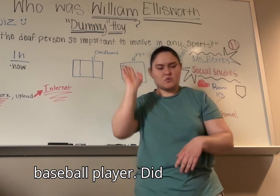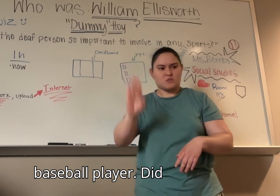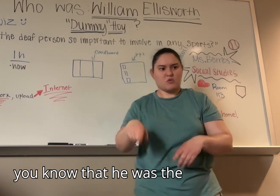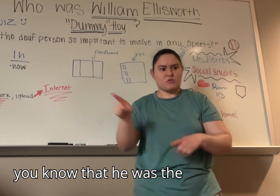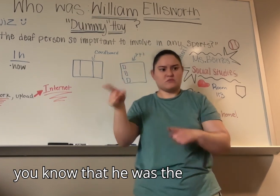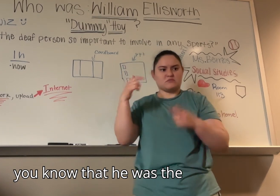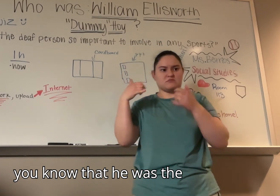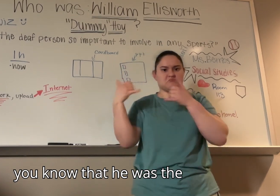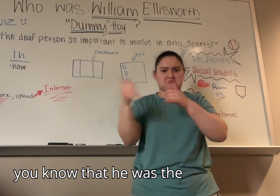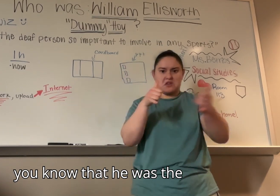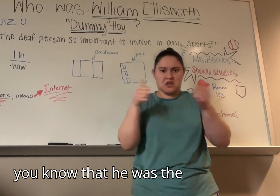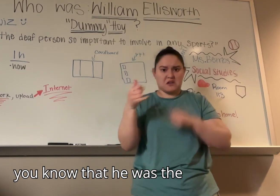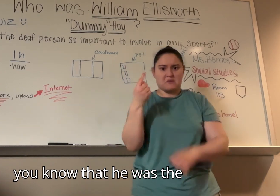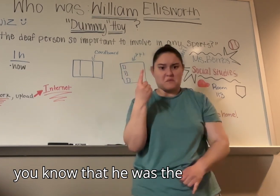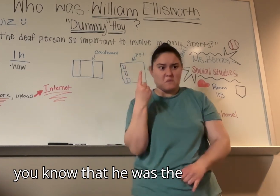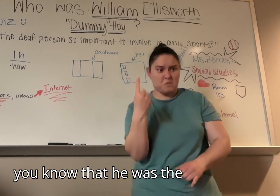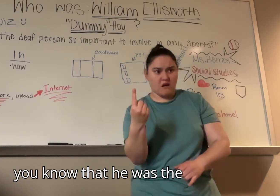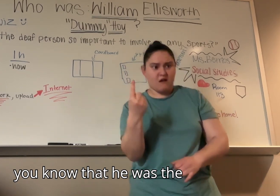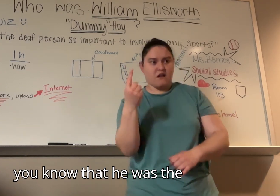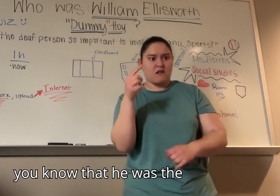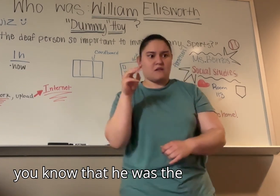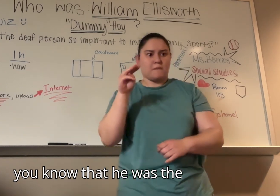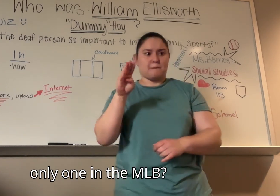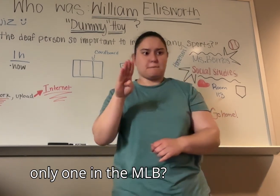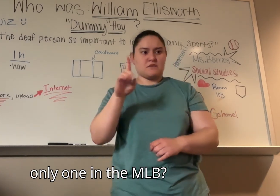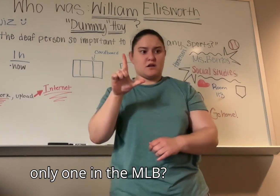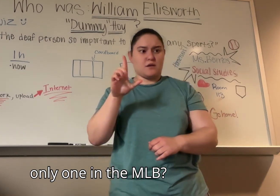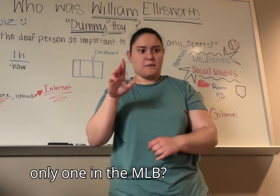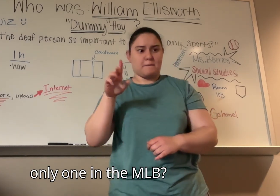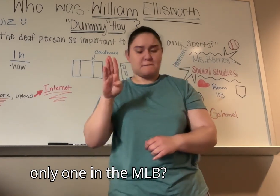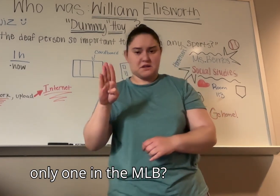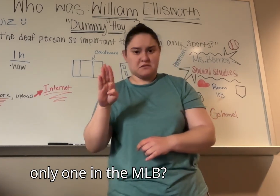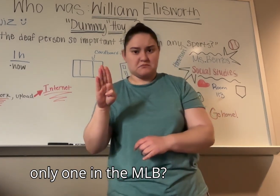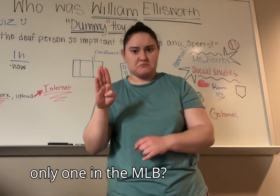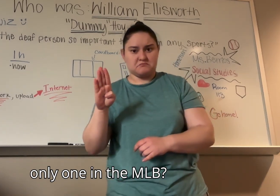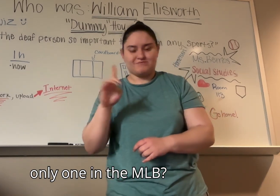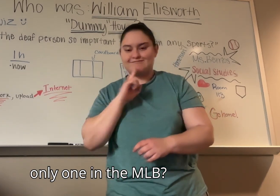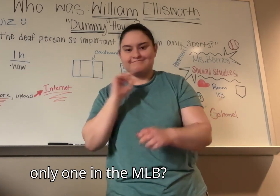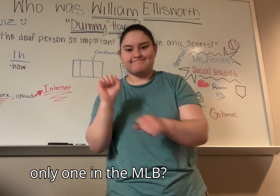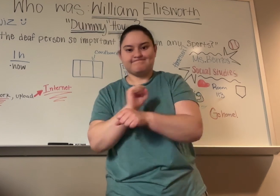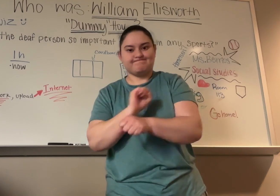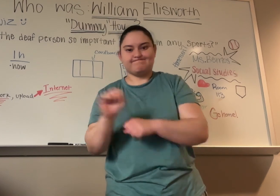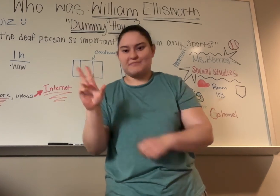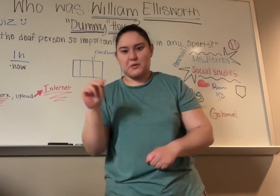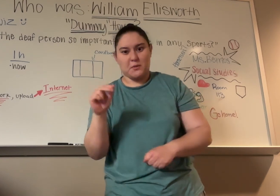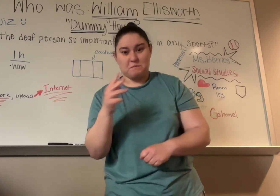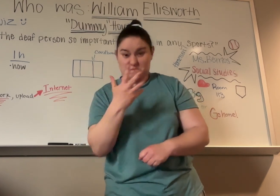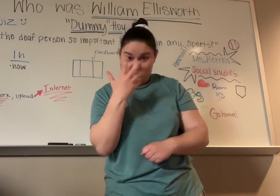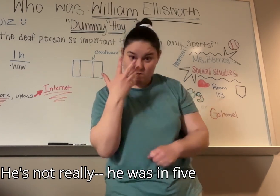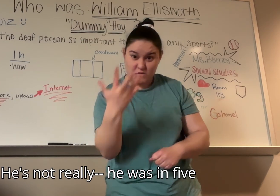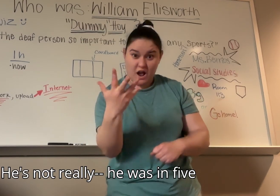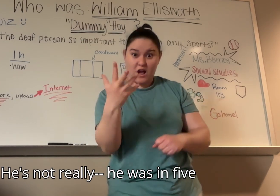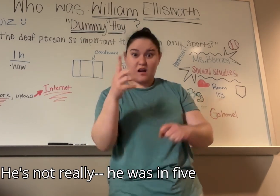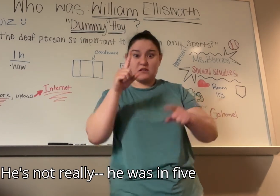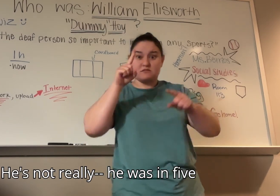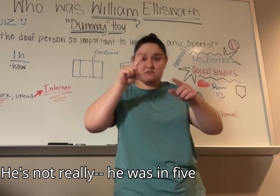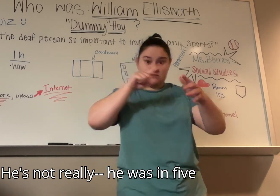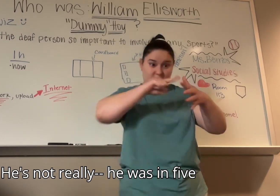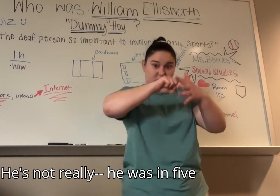Did you know that he was the only one in the MLB? It's not really. He was in